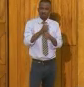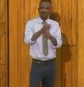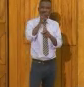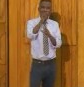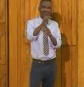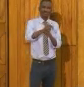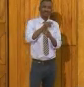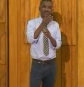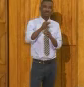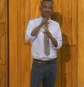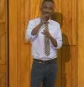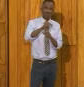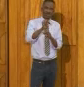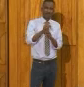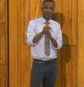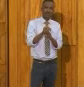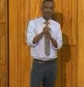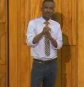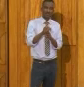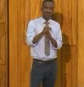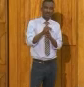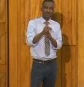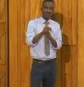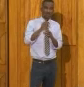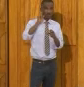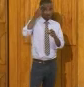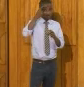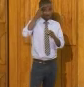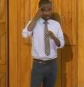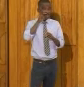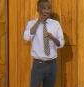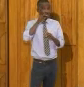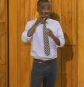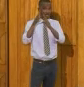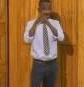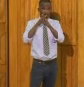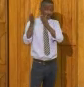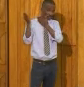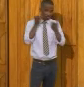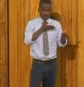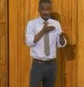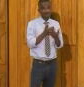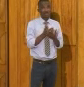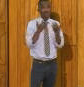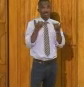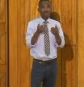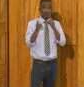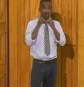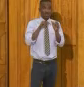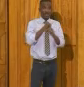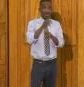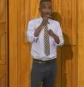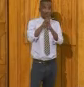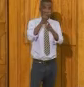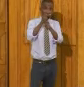and requires a lot of funding that the government of the United States tends to fund. But now that we're talking of